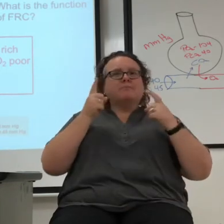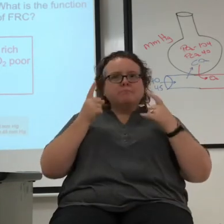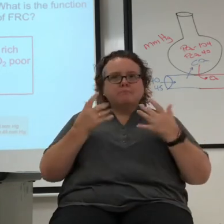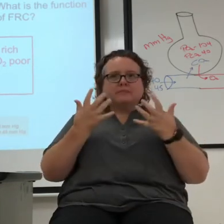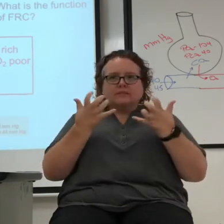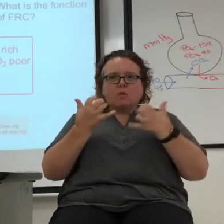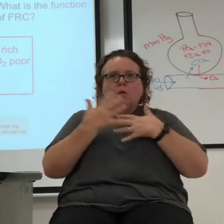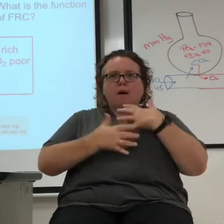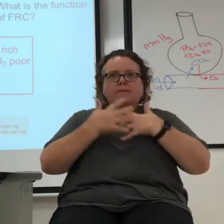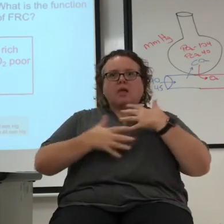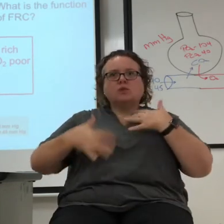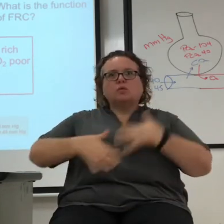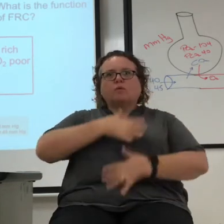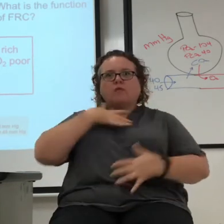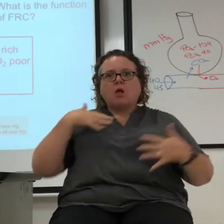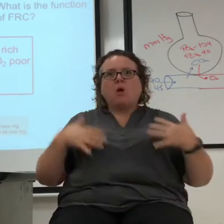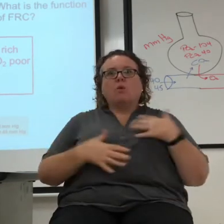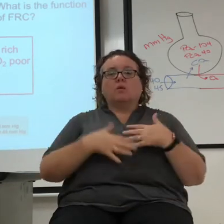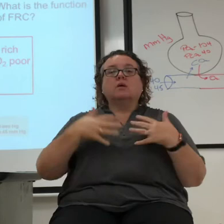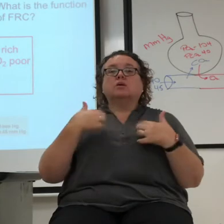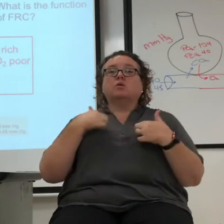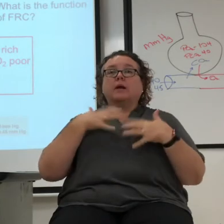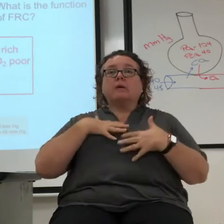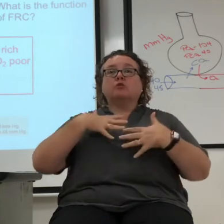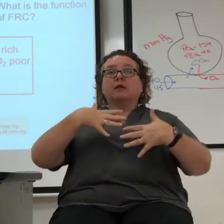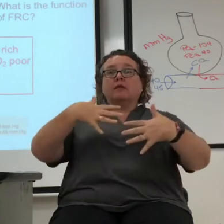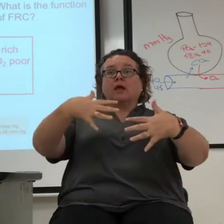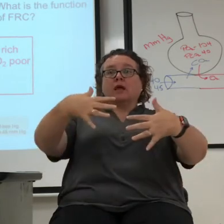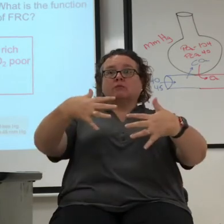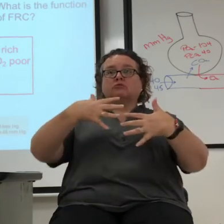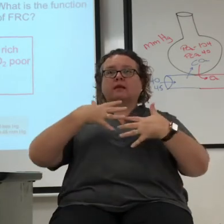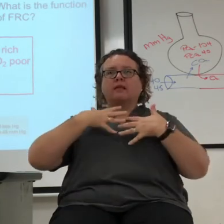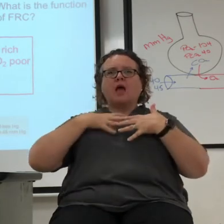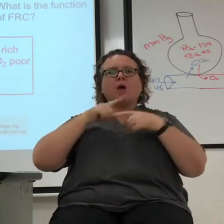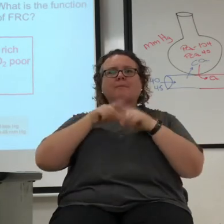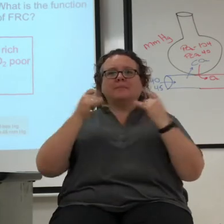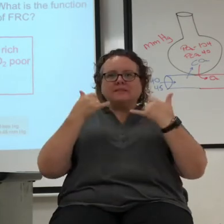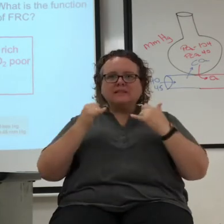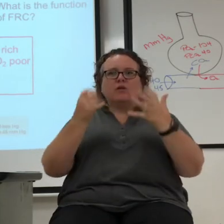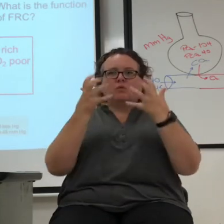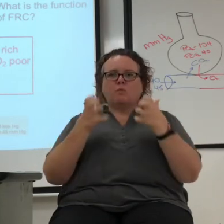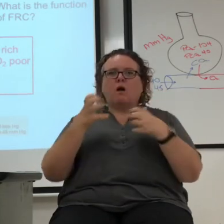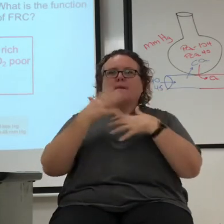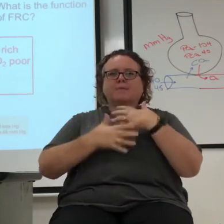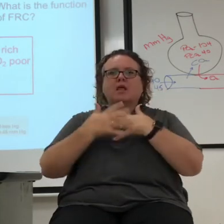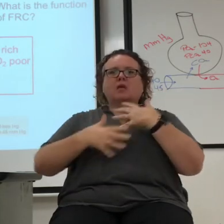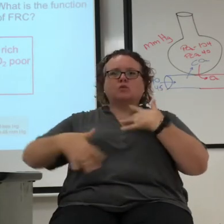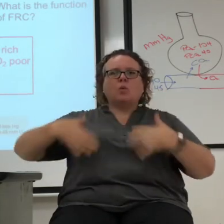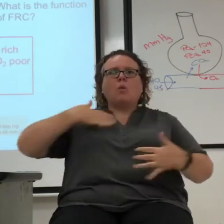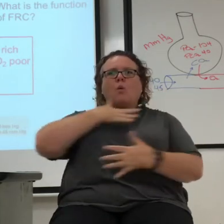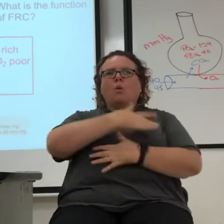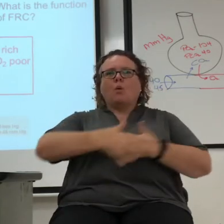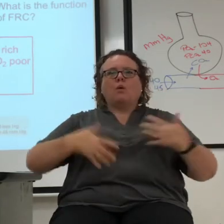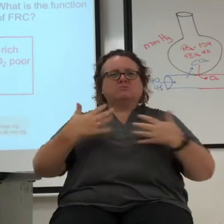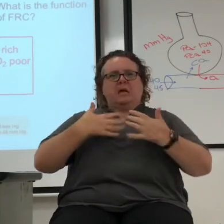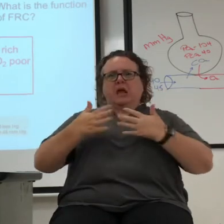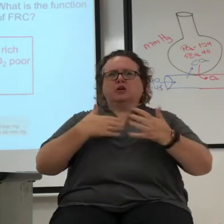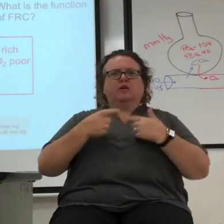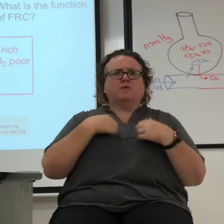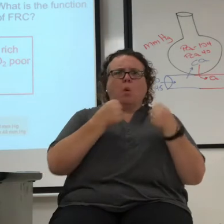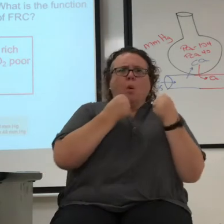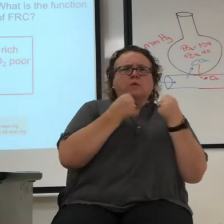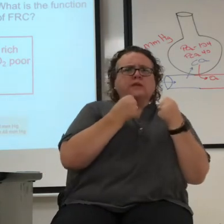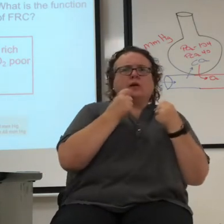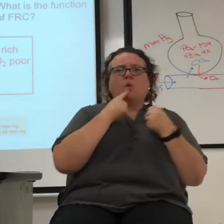breathe in, you can breathe out, you always want this gas exchange to occur, regardless of what you're doing, okay? Holding breath or breathing